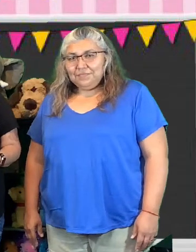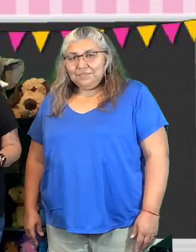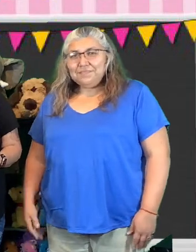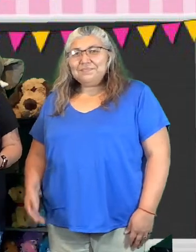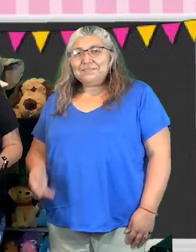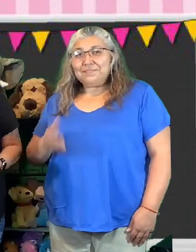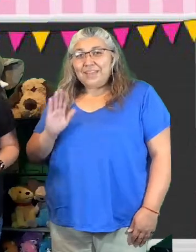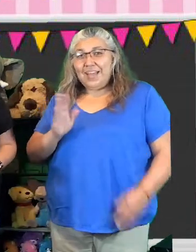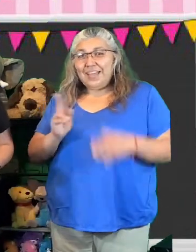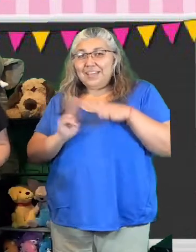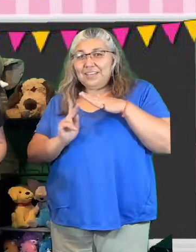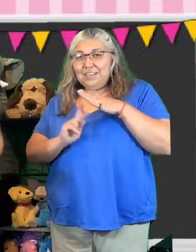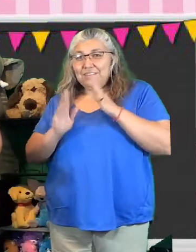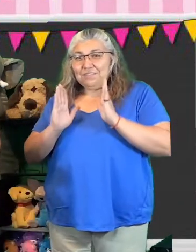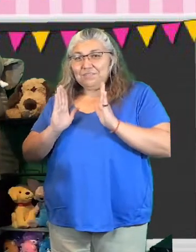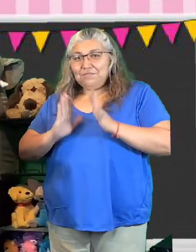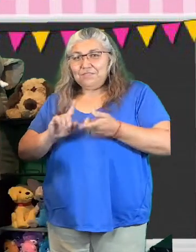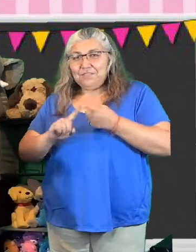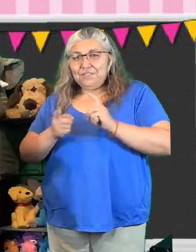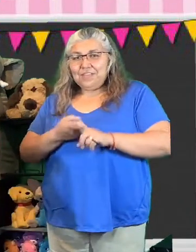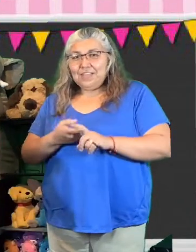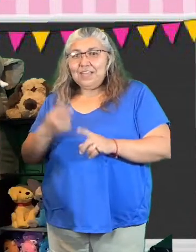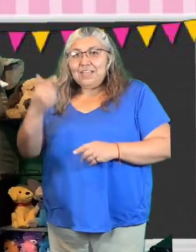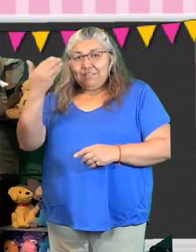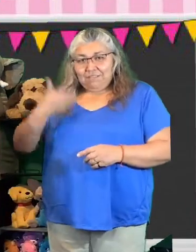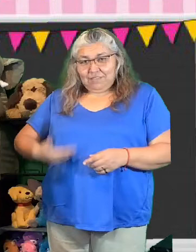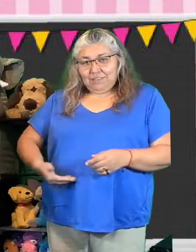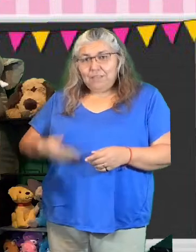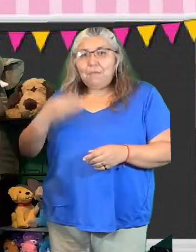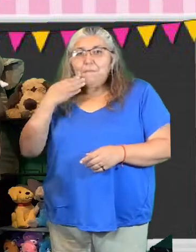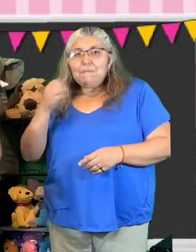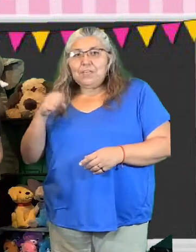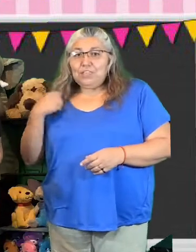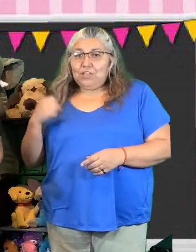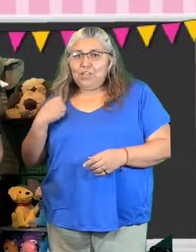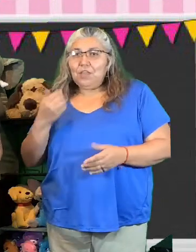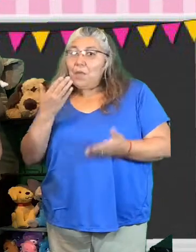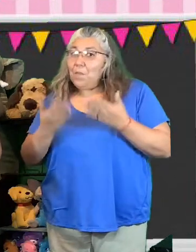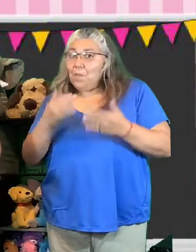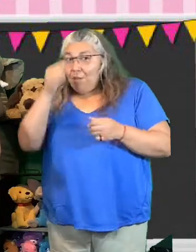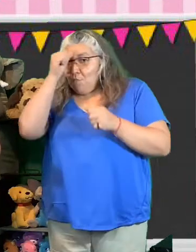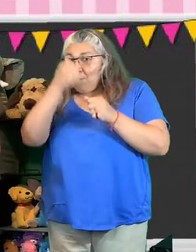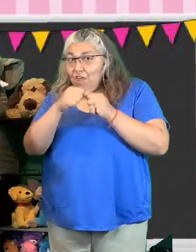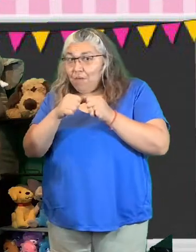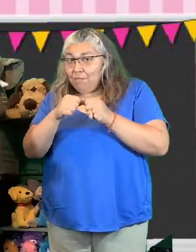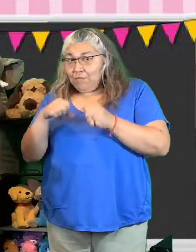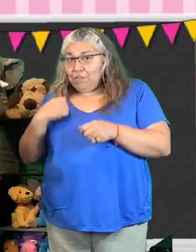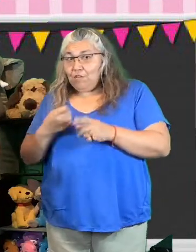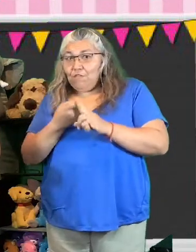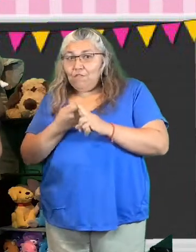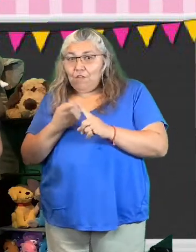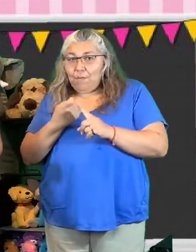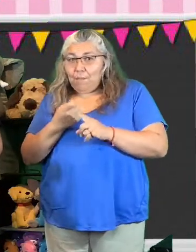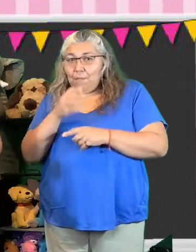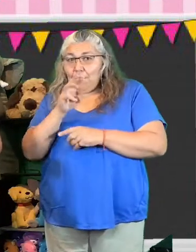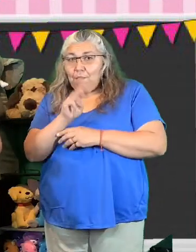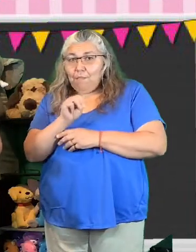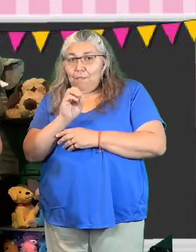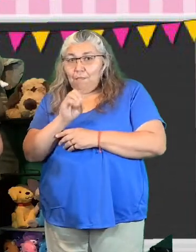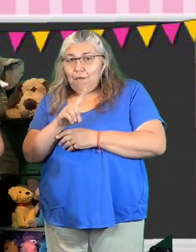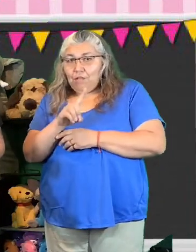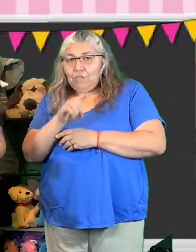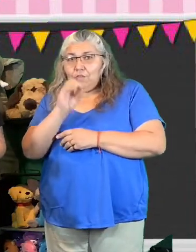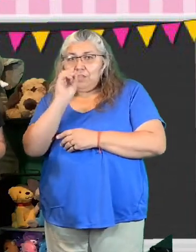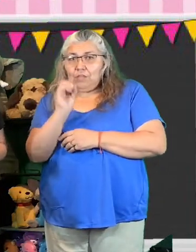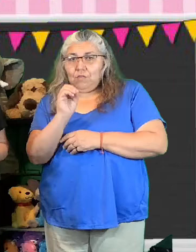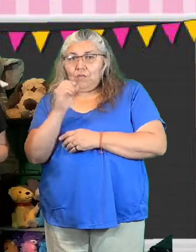Hi kindergarten friends! This is Miss Shelley and you might remember her from module zero when we learned